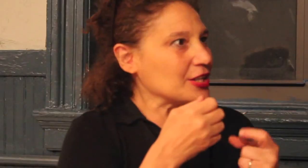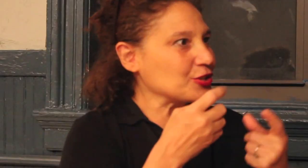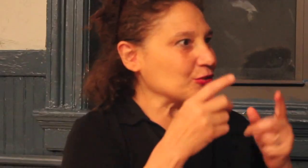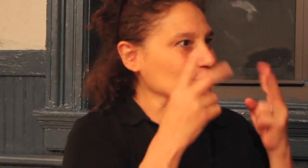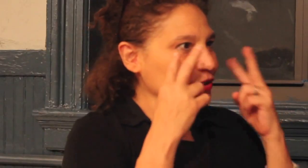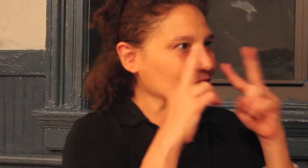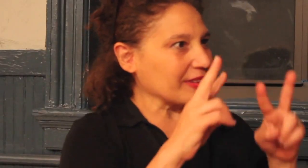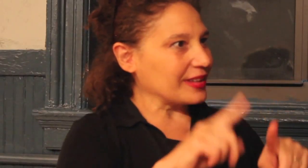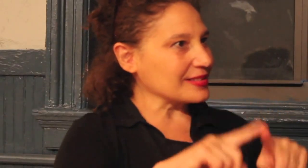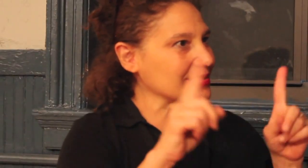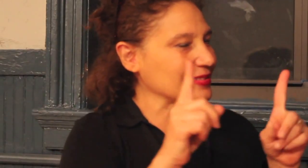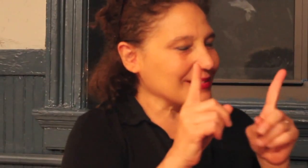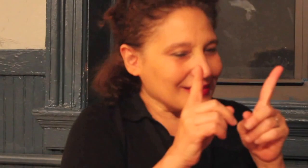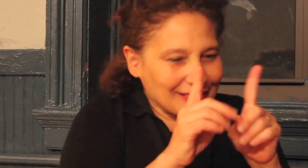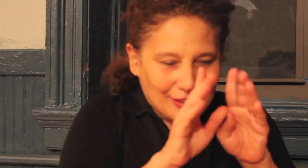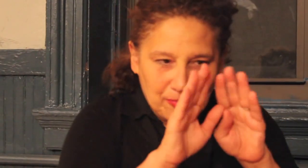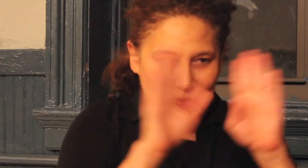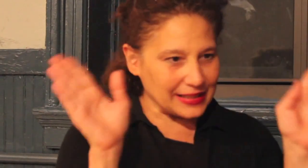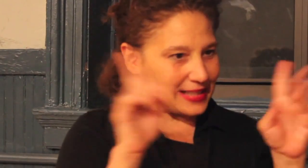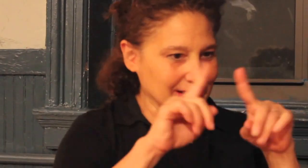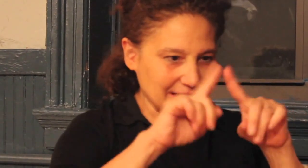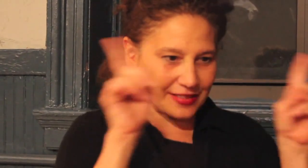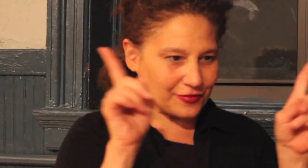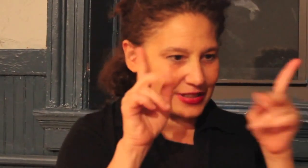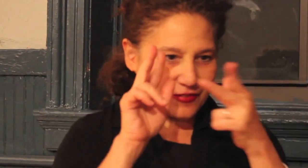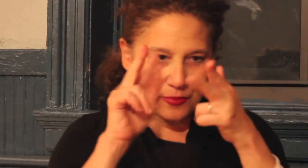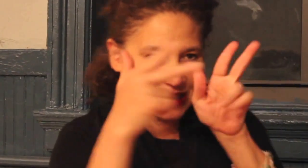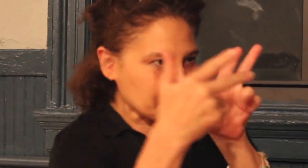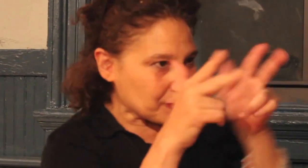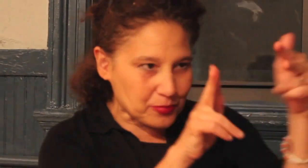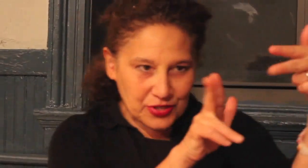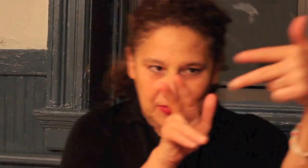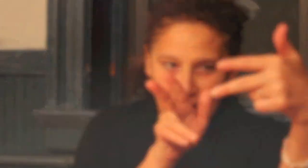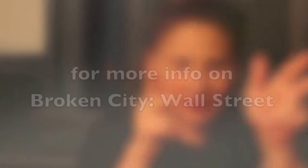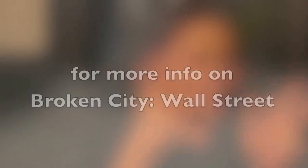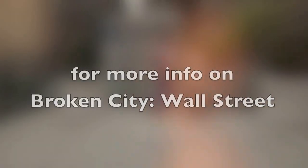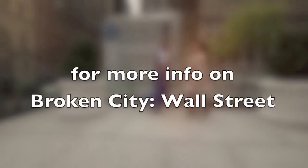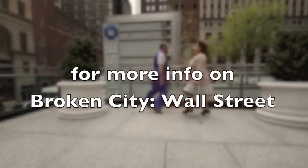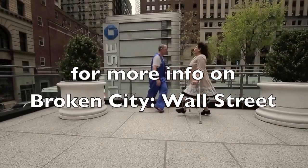to look at things completely differently from a different perspective.